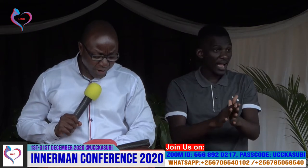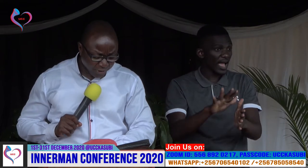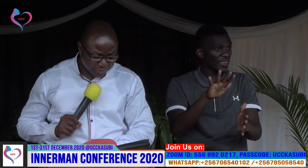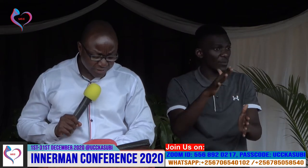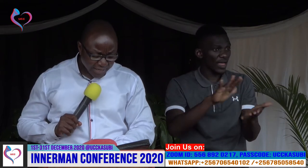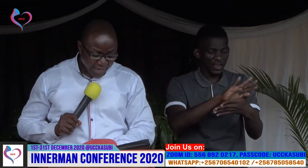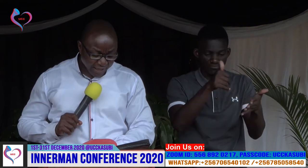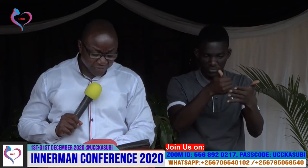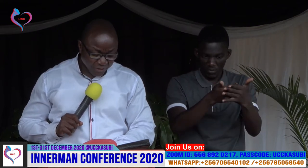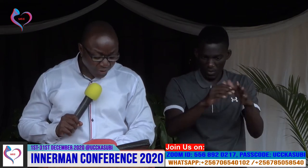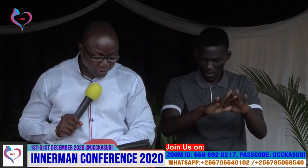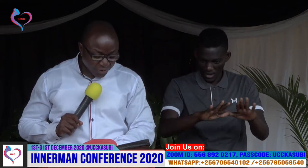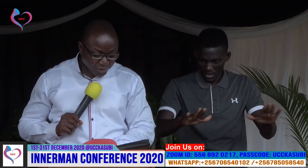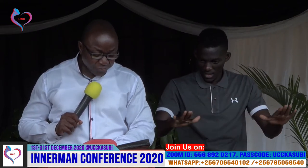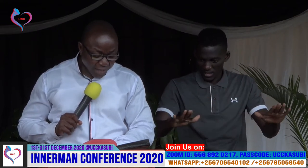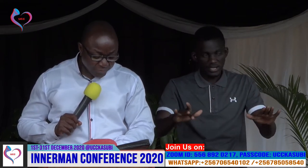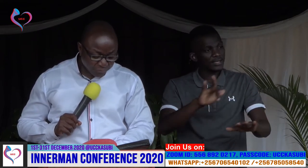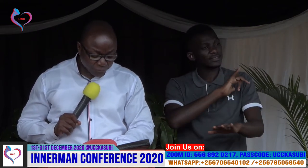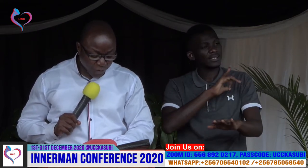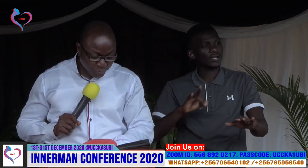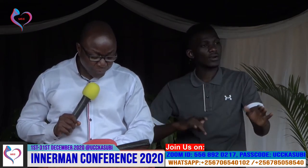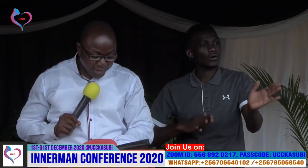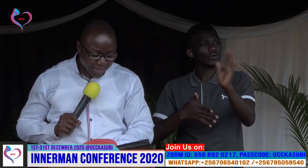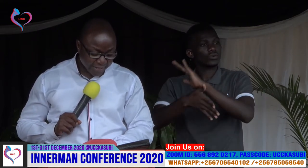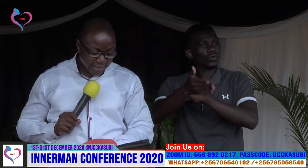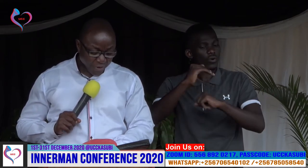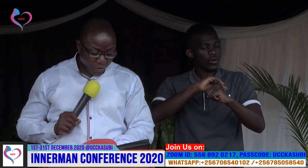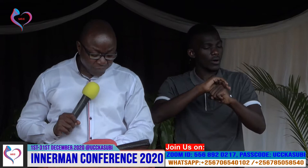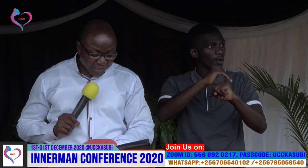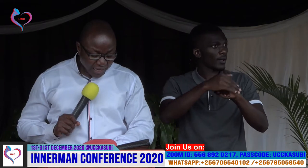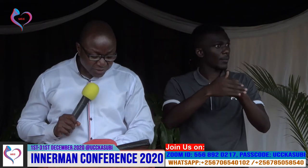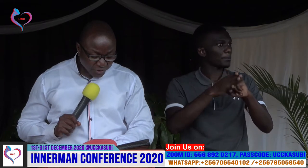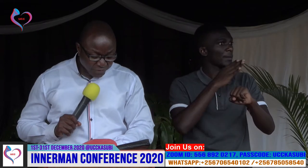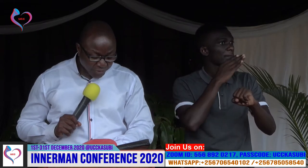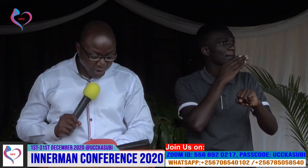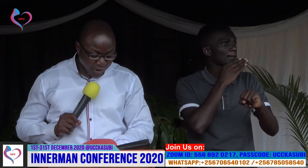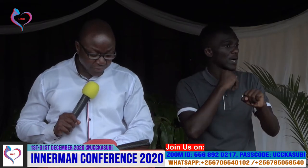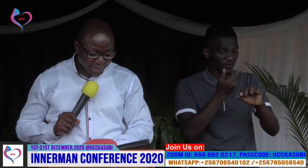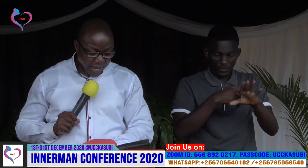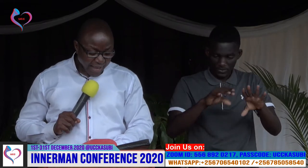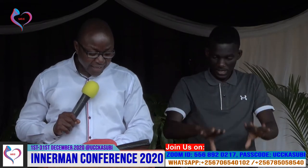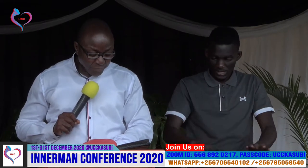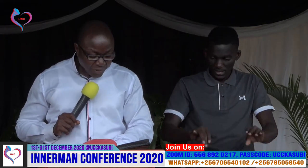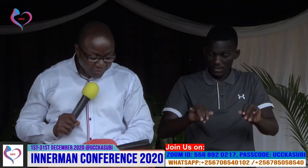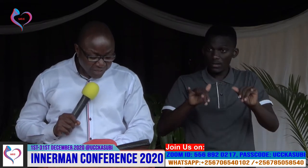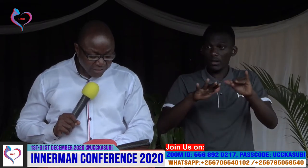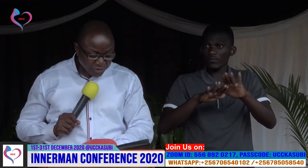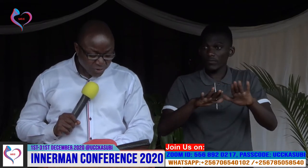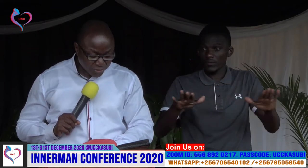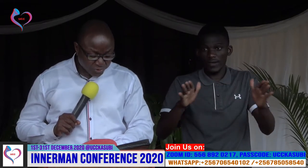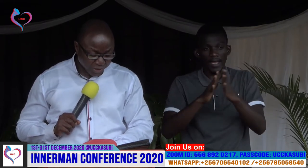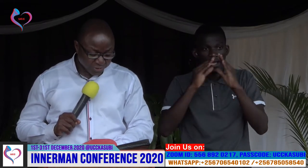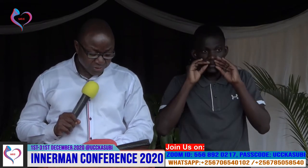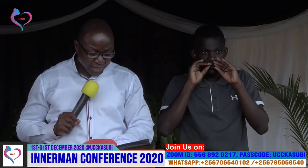of the ground, and the Lord God formed man of the dust of the ground and breathed in